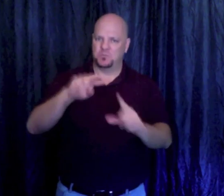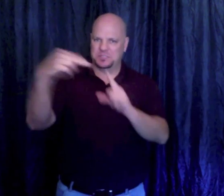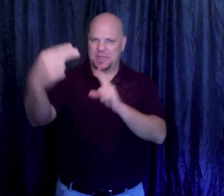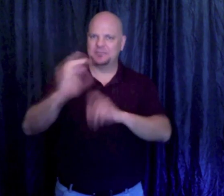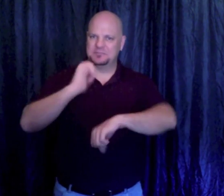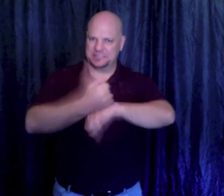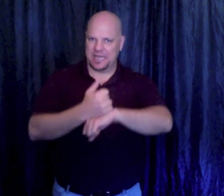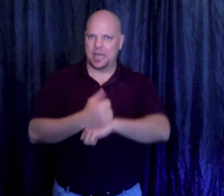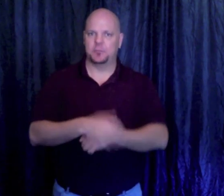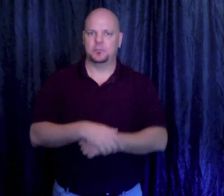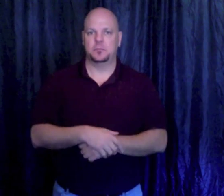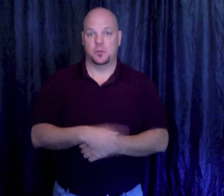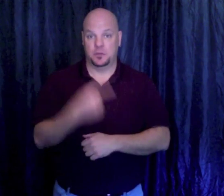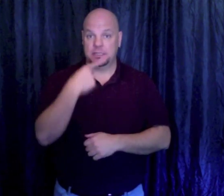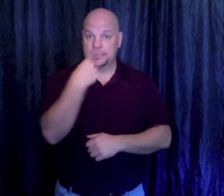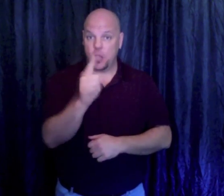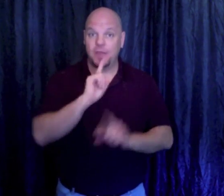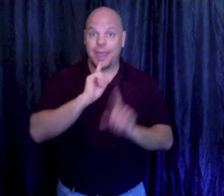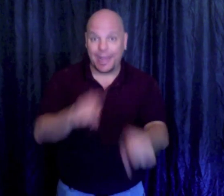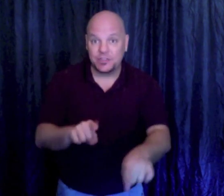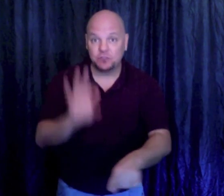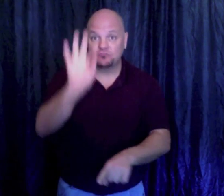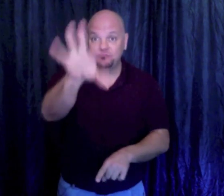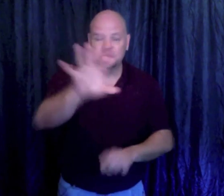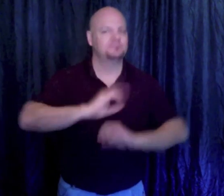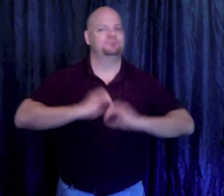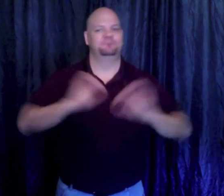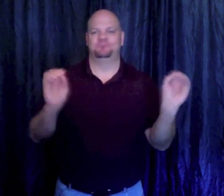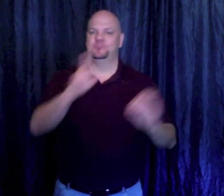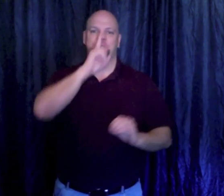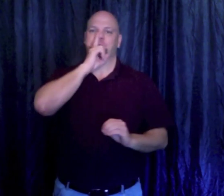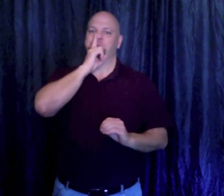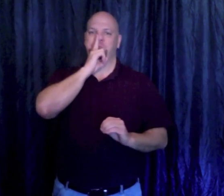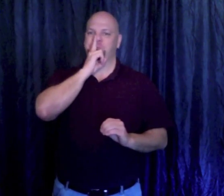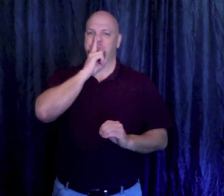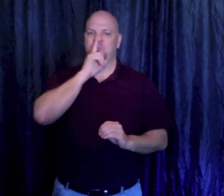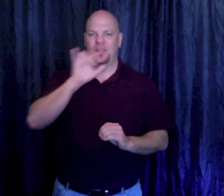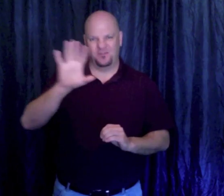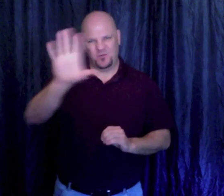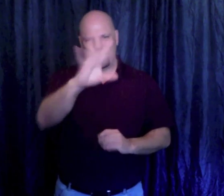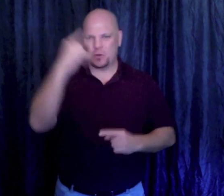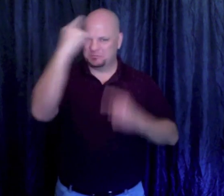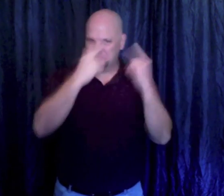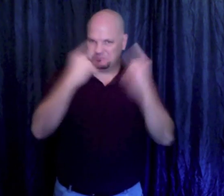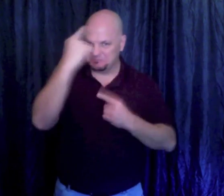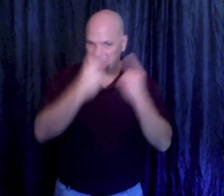And no, I'm not going to give an answer. what I would do. That's something for you to ponder.